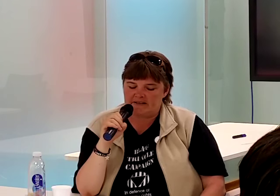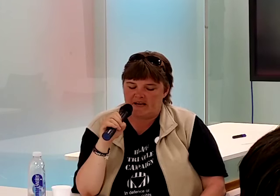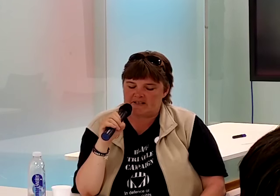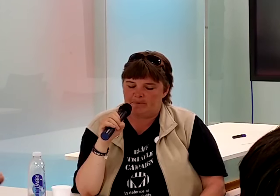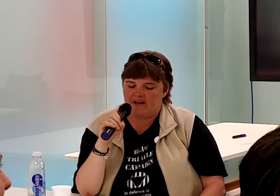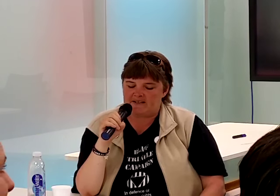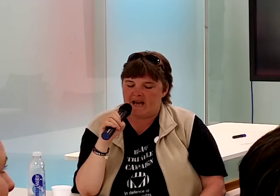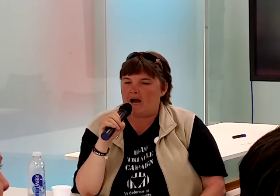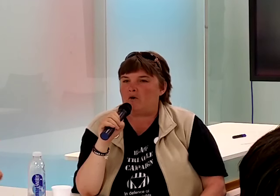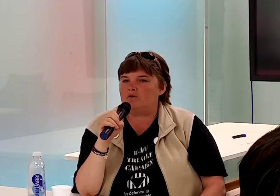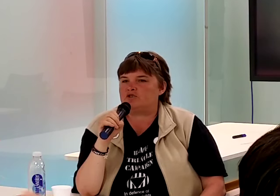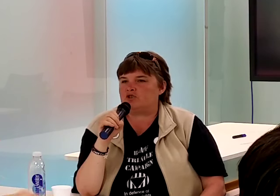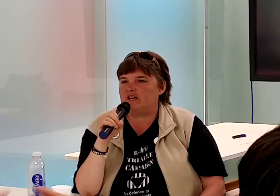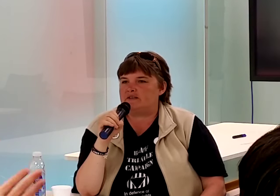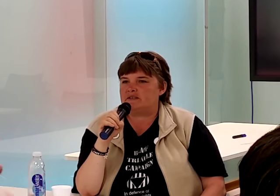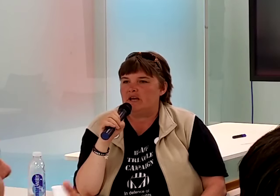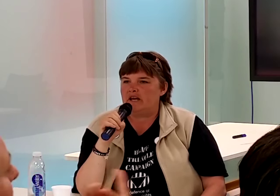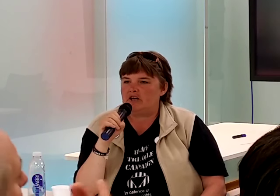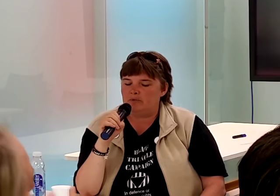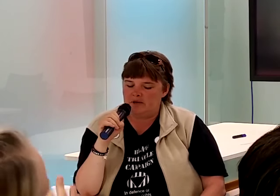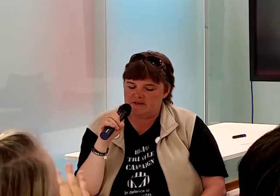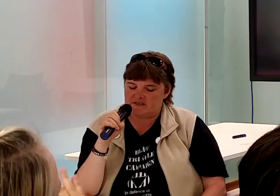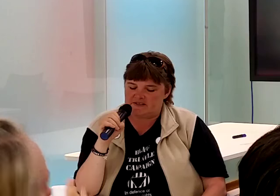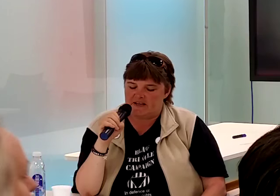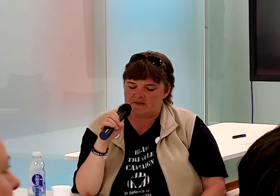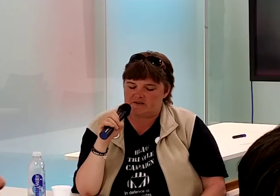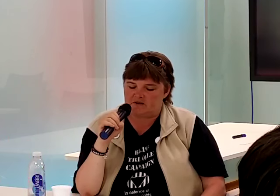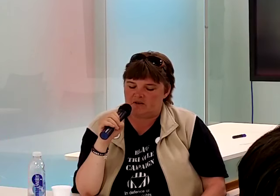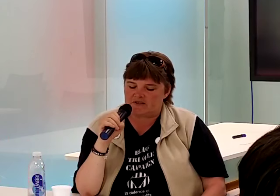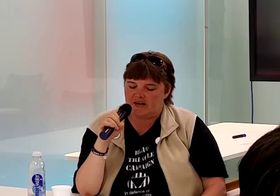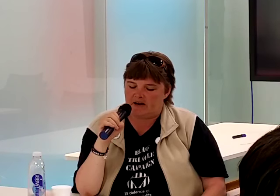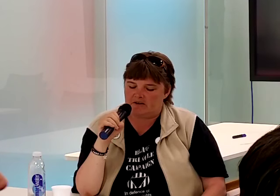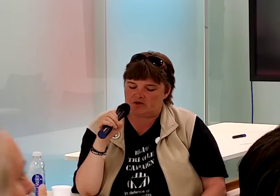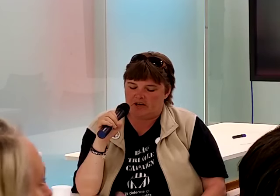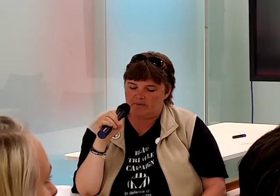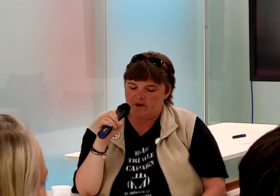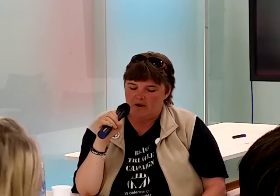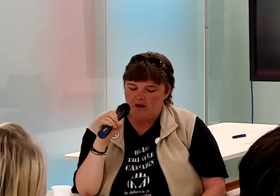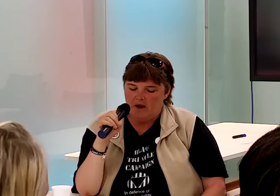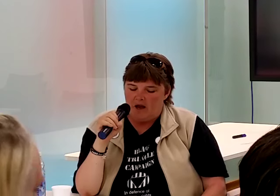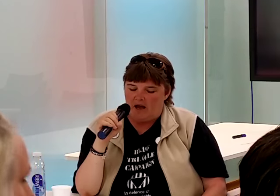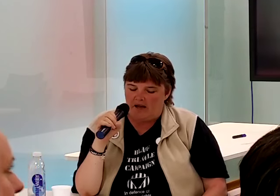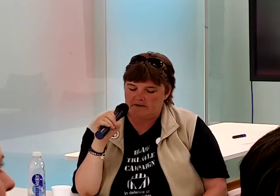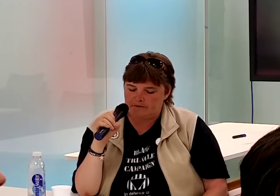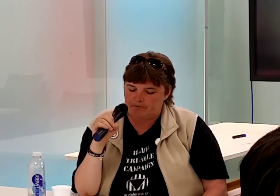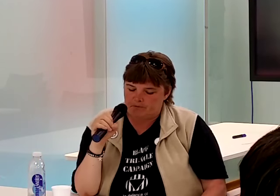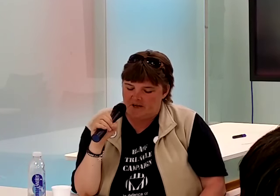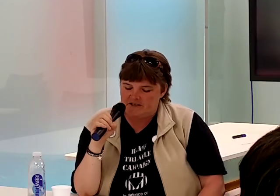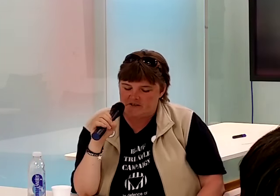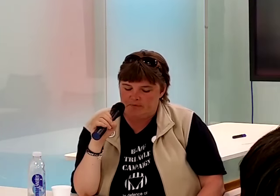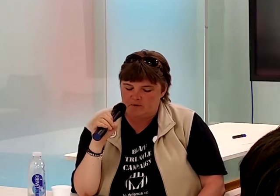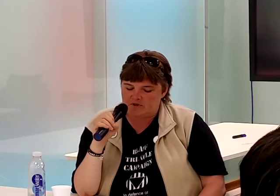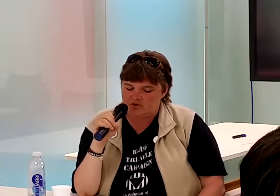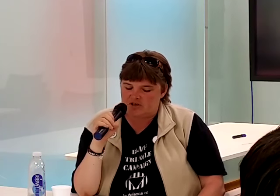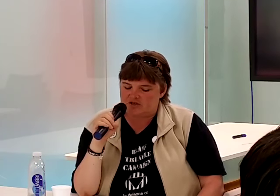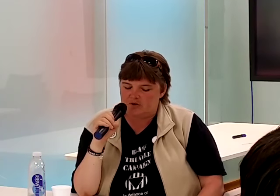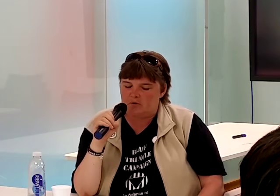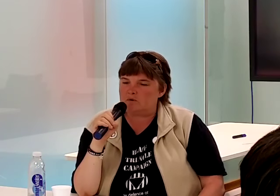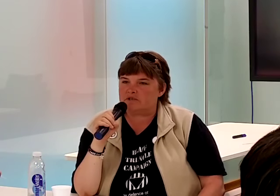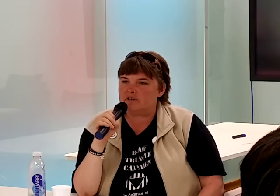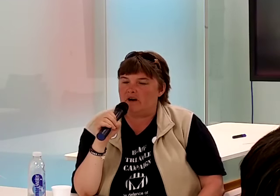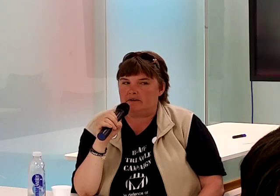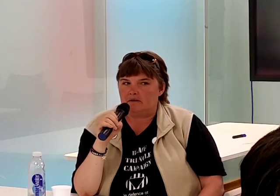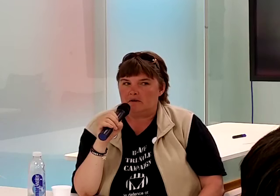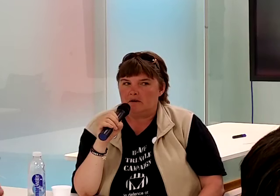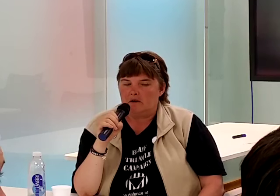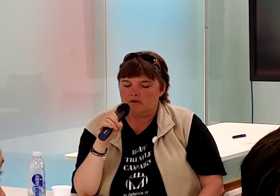that debate takes place out on the streets, in community centres across our country. And it's important to stress